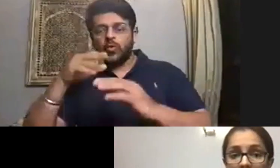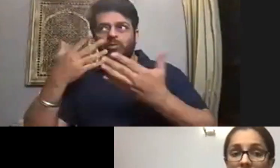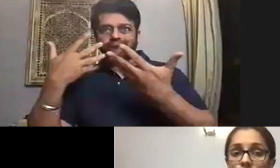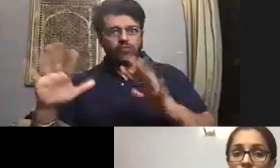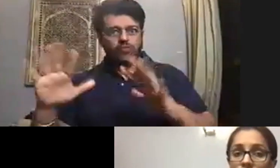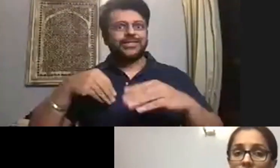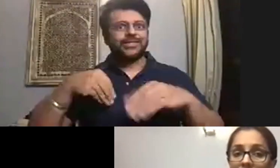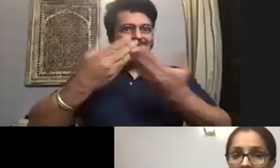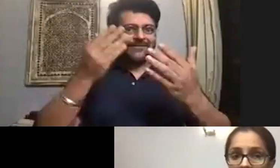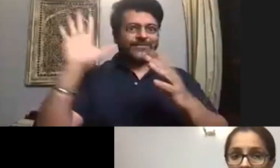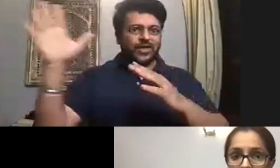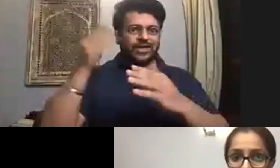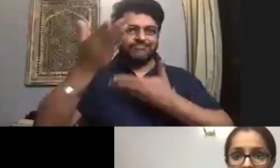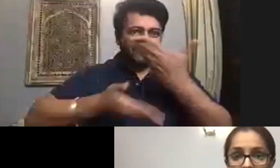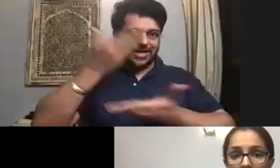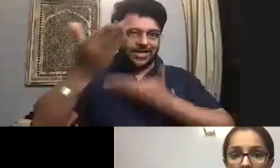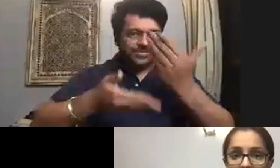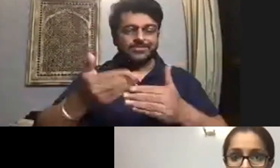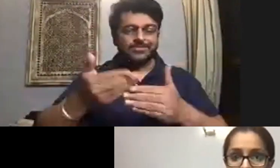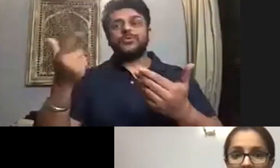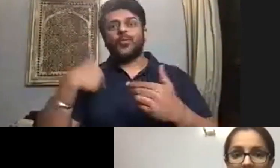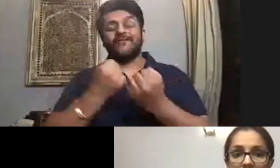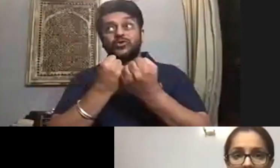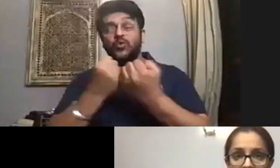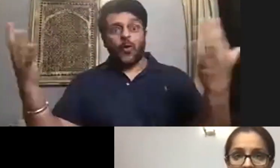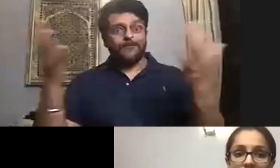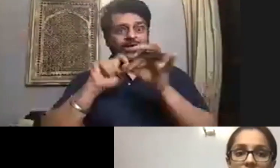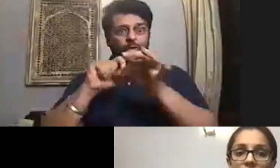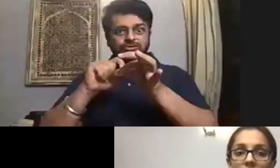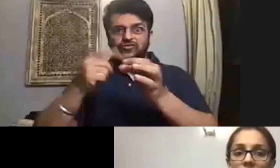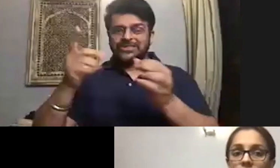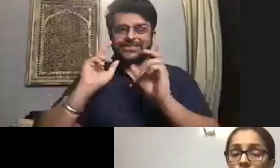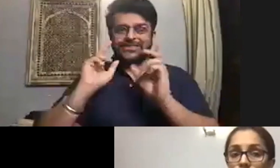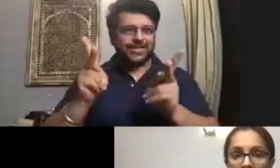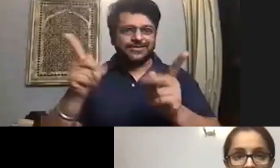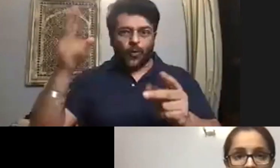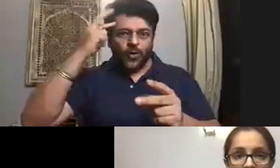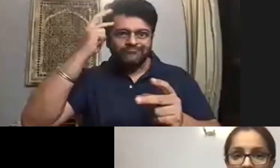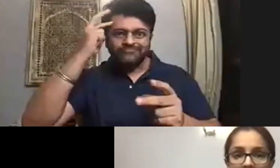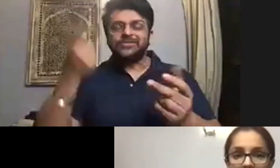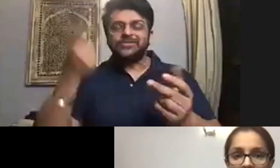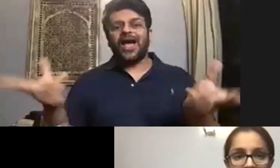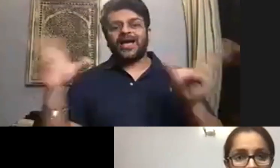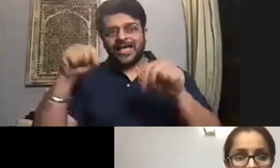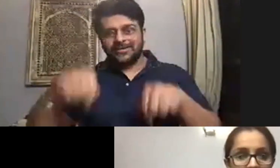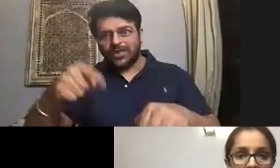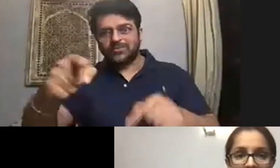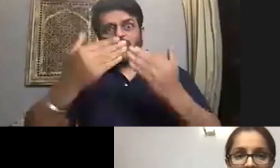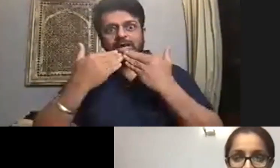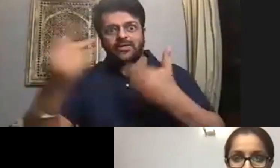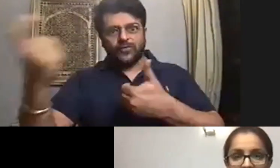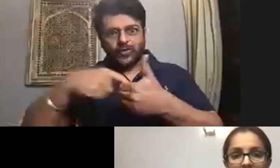So last Tuesday, we had another doctor who gave his advice and there were so many questions, still a lot